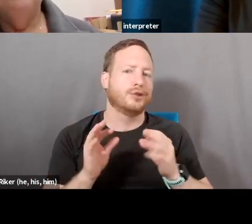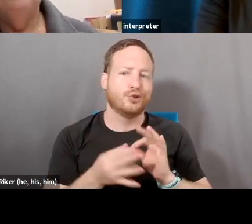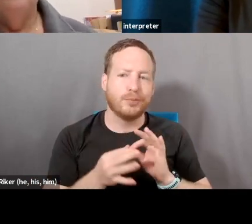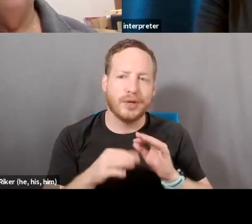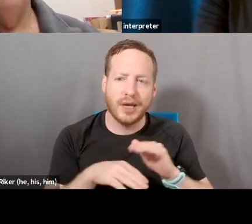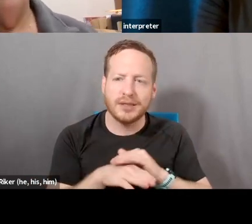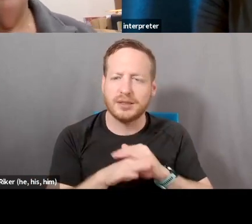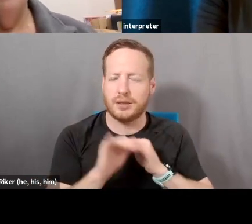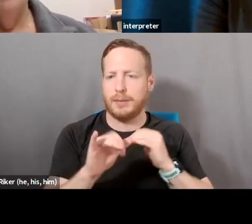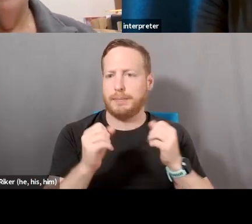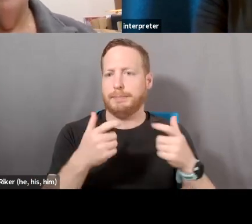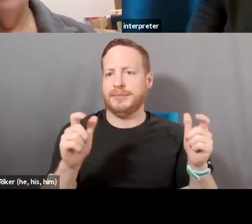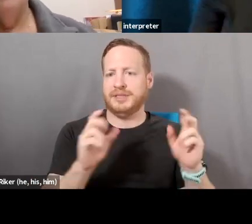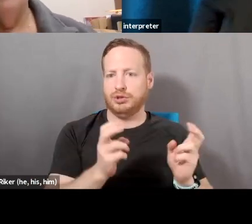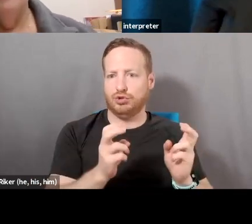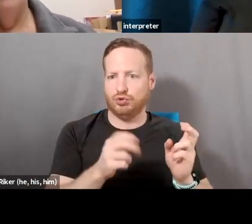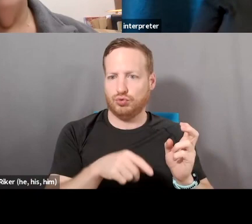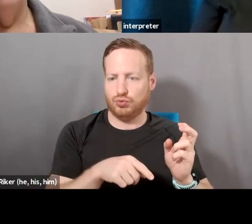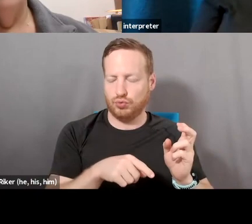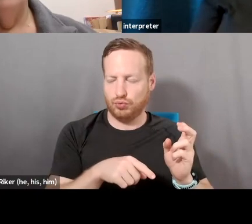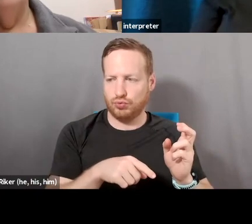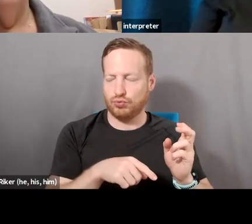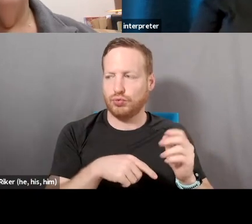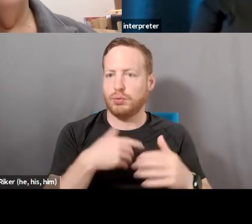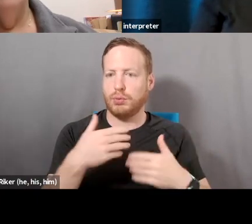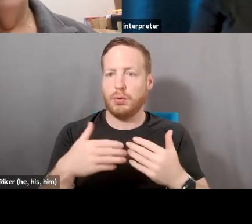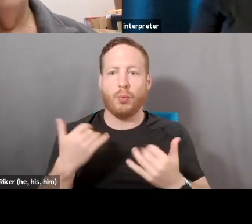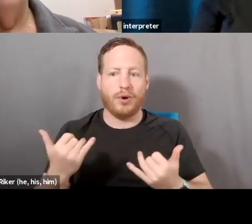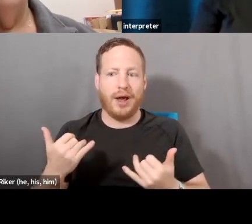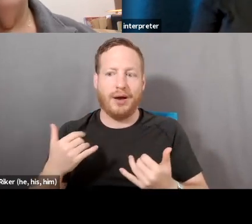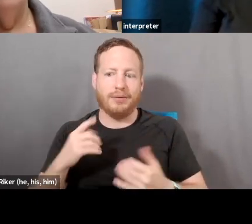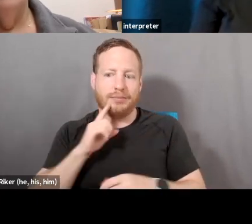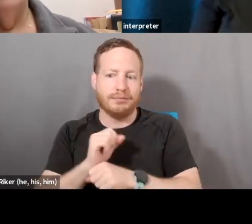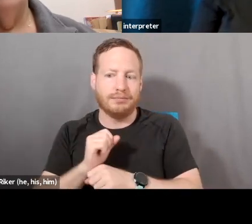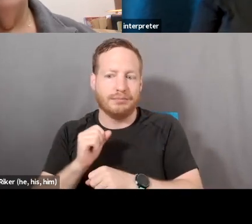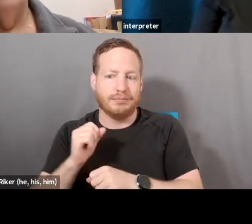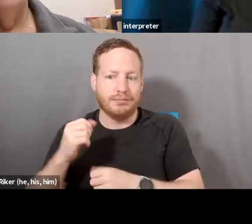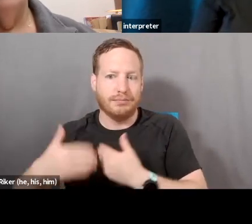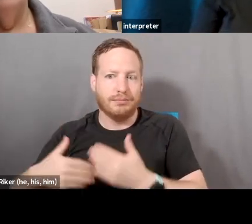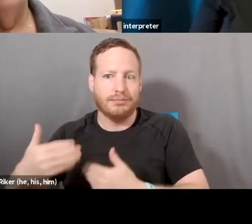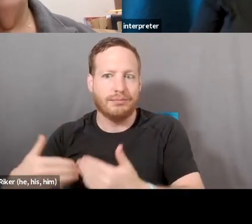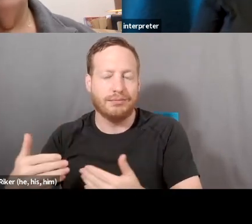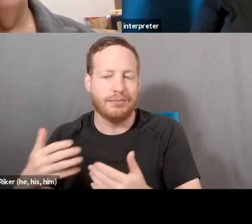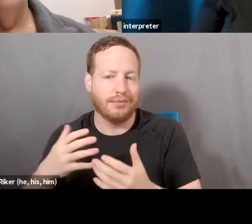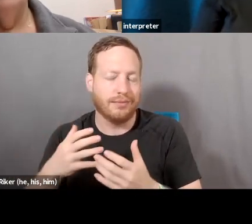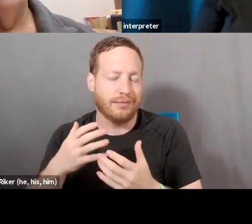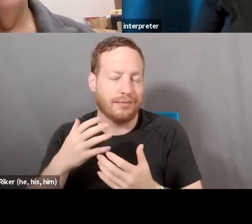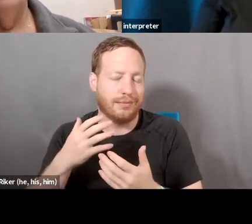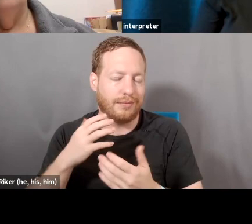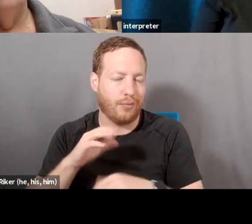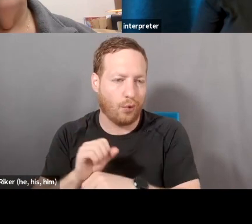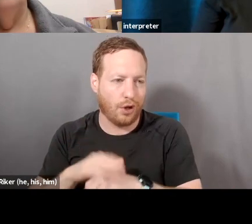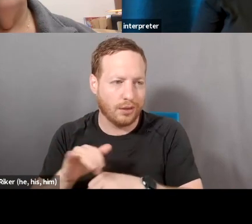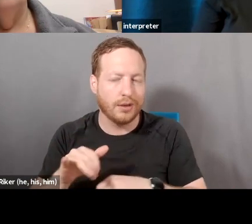And so then we started talking about healthcare and interpreter access. Those are big issues. And right now,